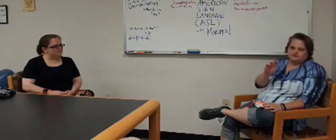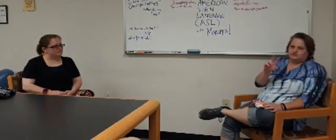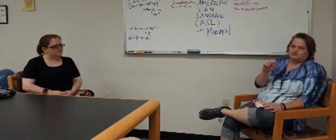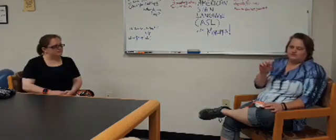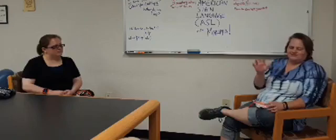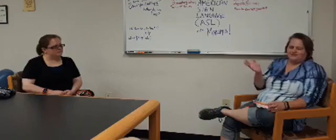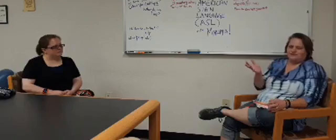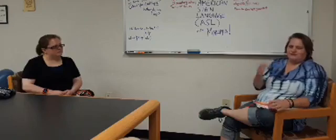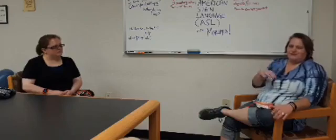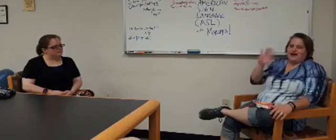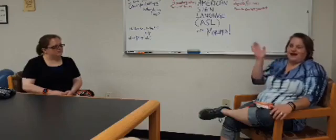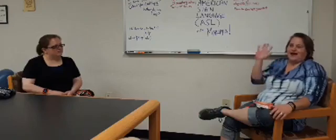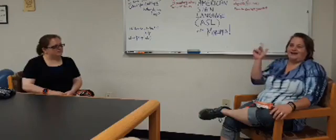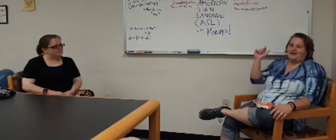So like, say, hi, Lord.